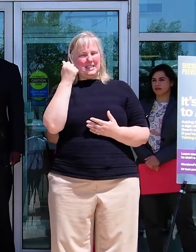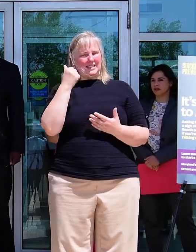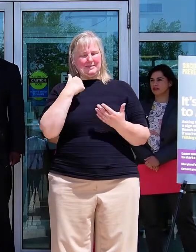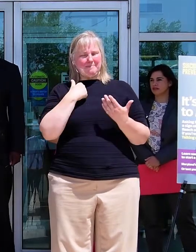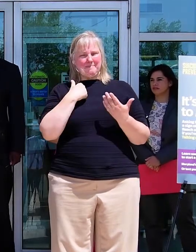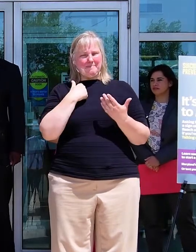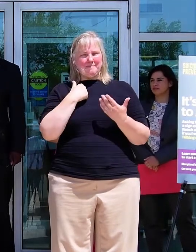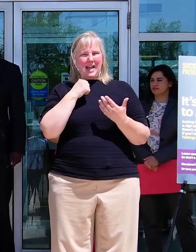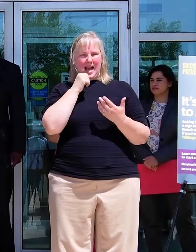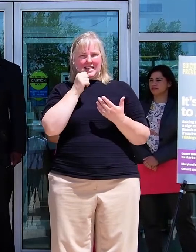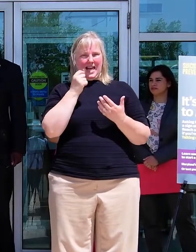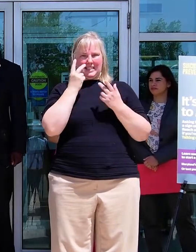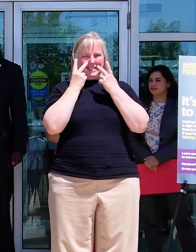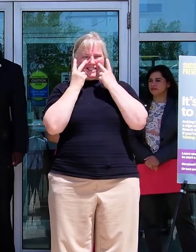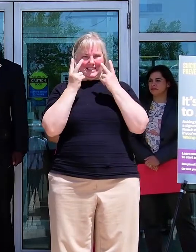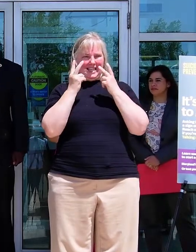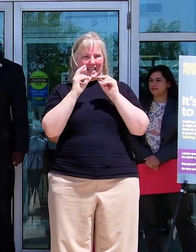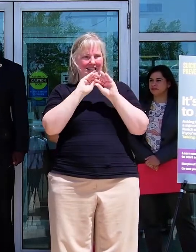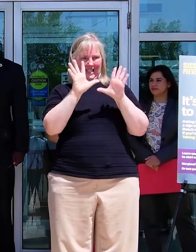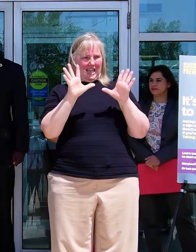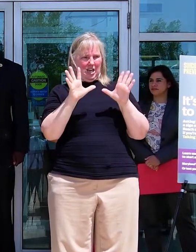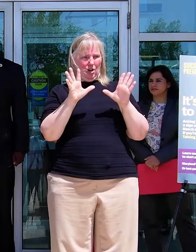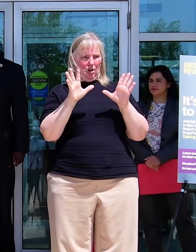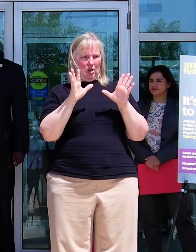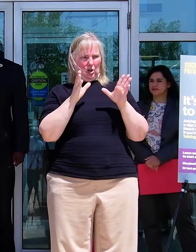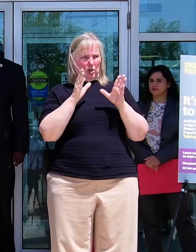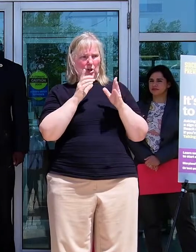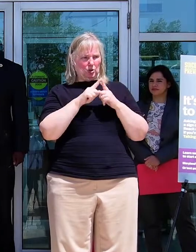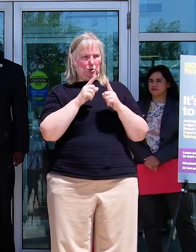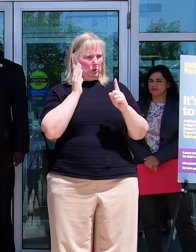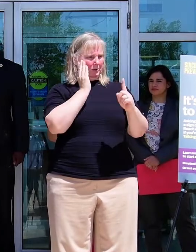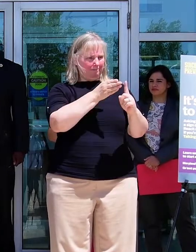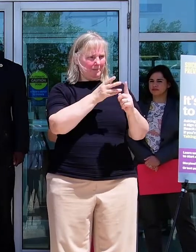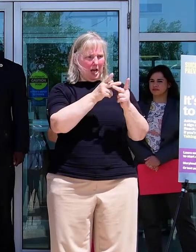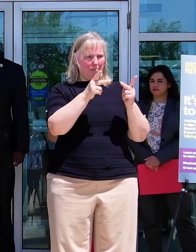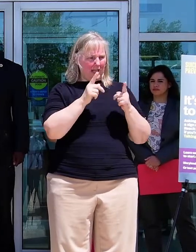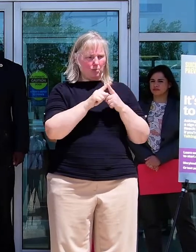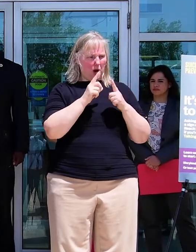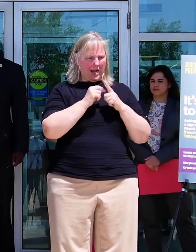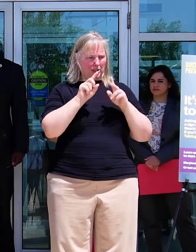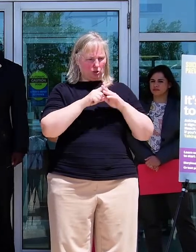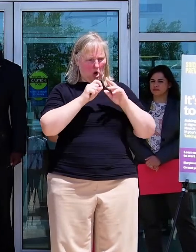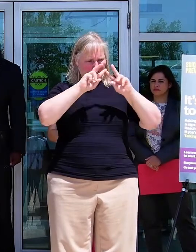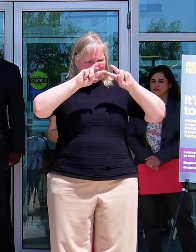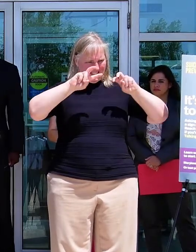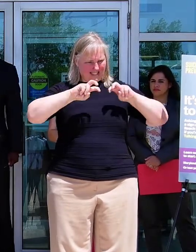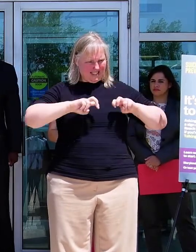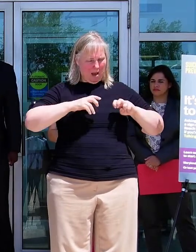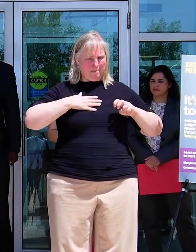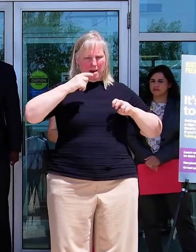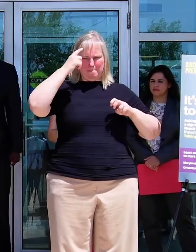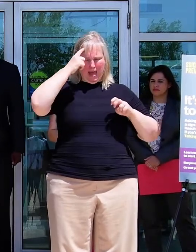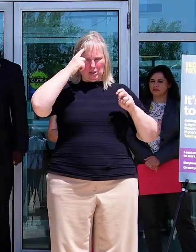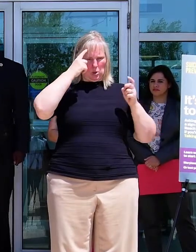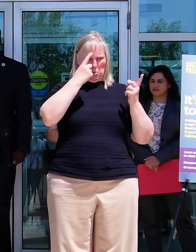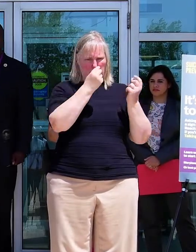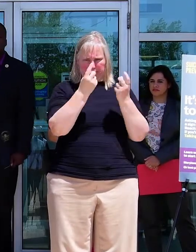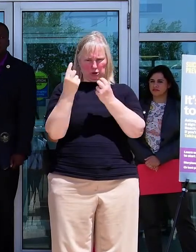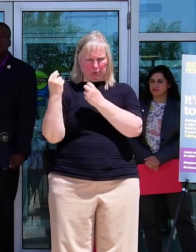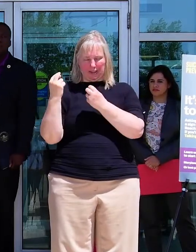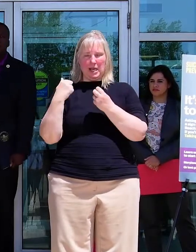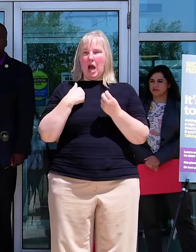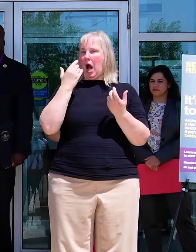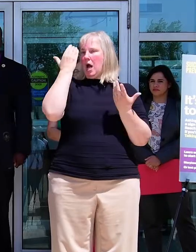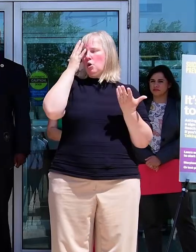I didn't see clear to a place where I could start unraveling this mental landscape. I didn't know what I was doing. I didn't know what